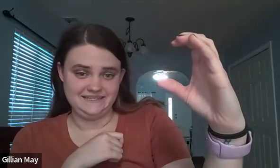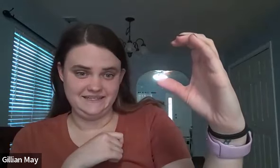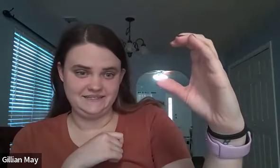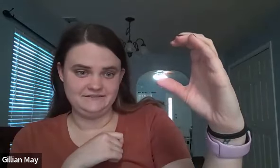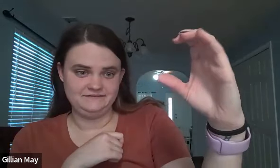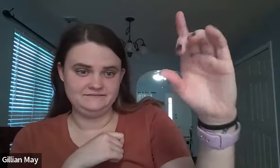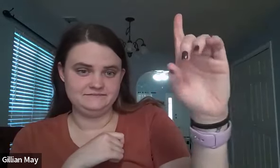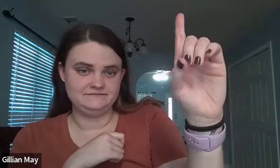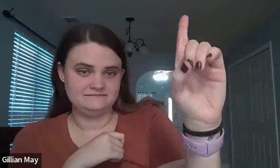D.